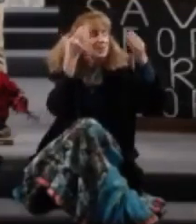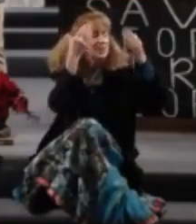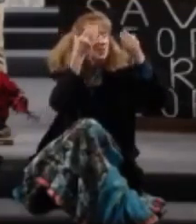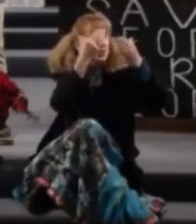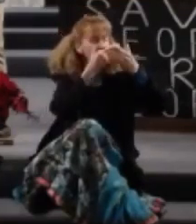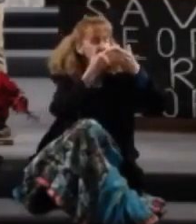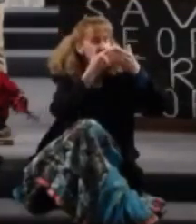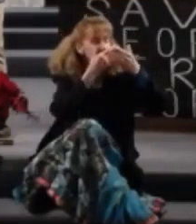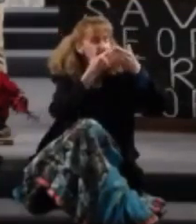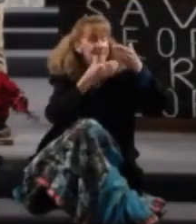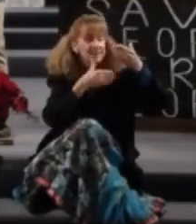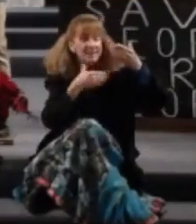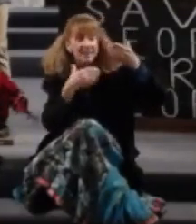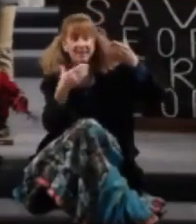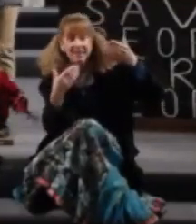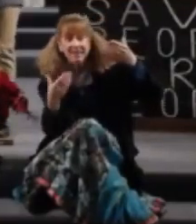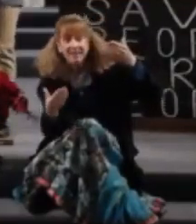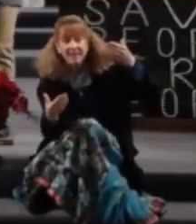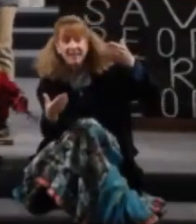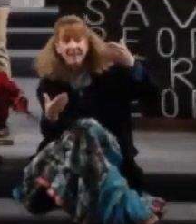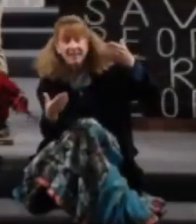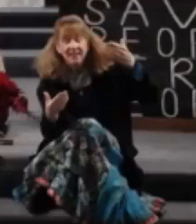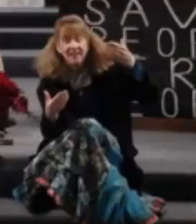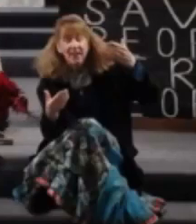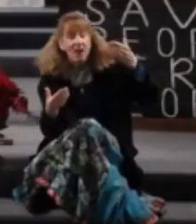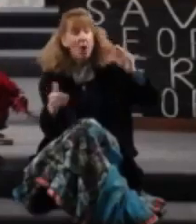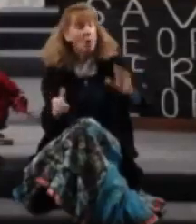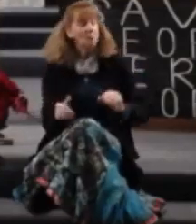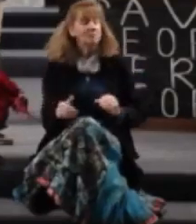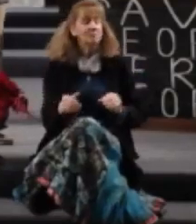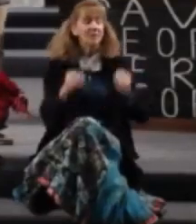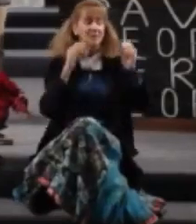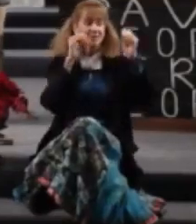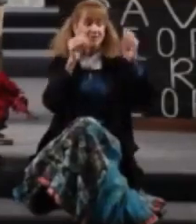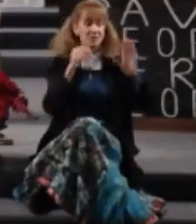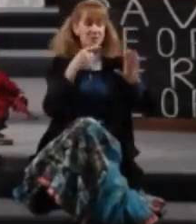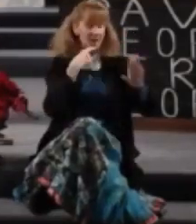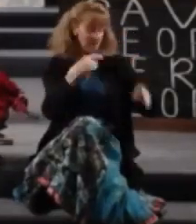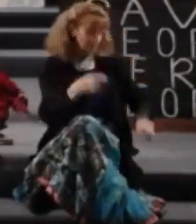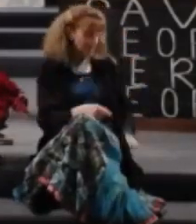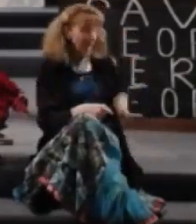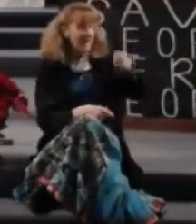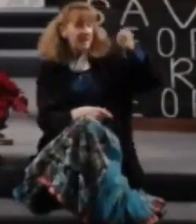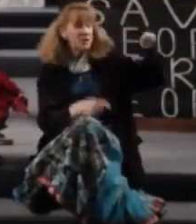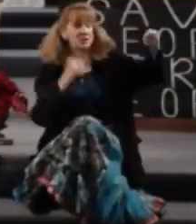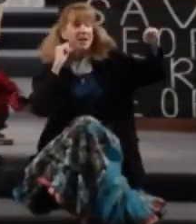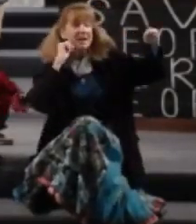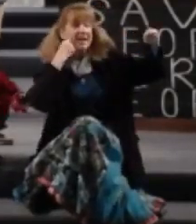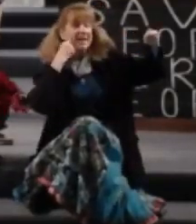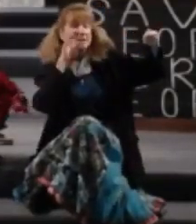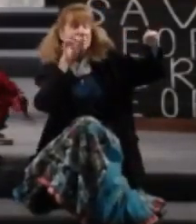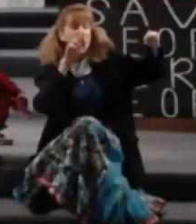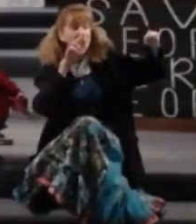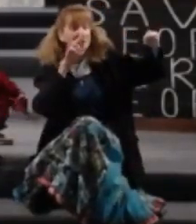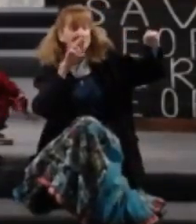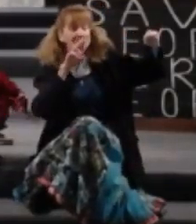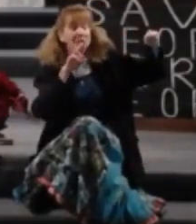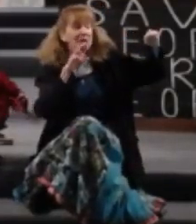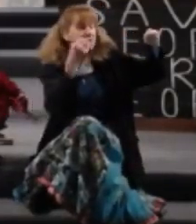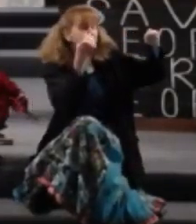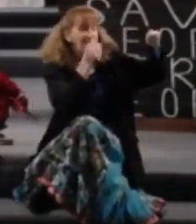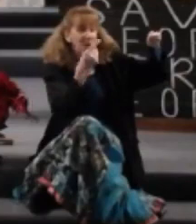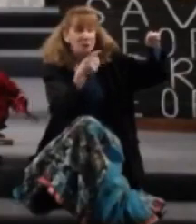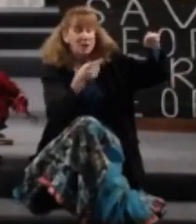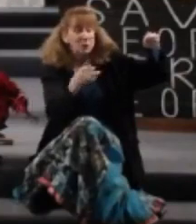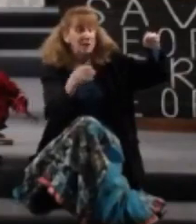Still no answer. And then she says, okay, I have a candy bar for the first one who can complete that verse. The people who walked